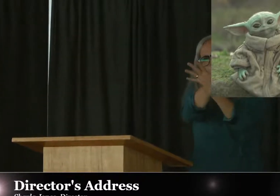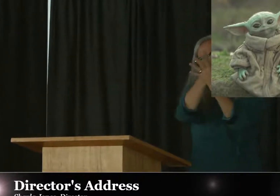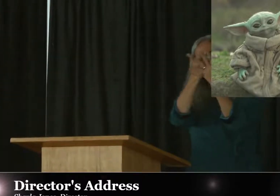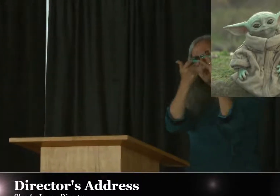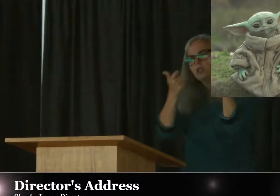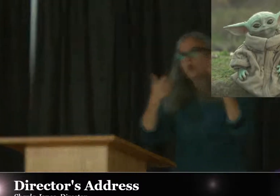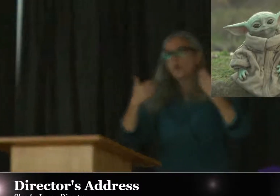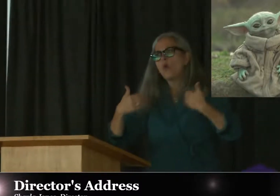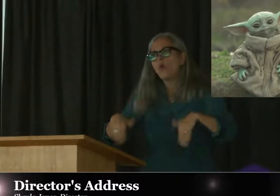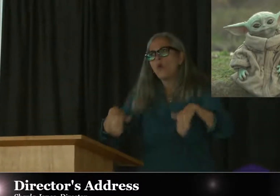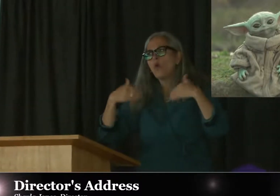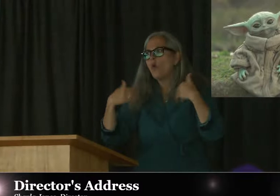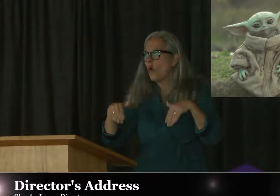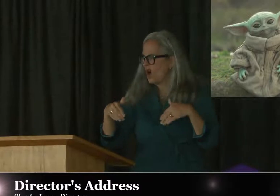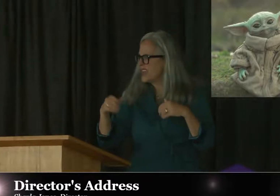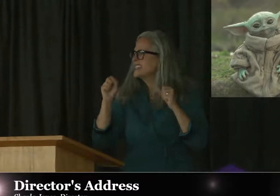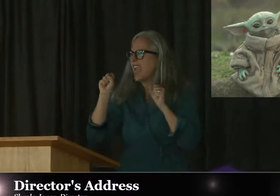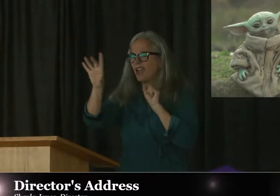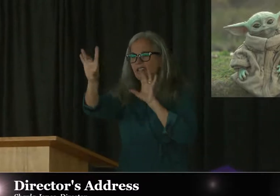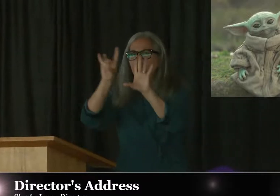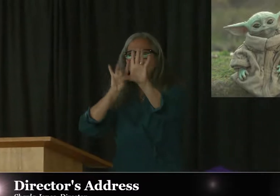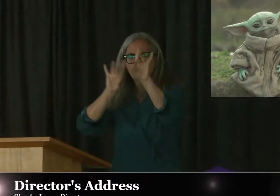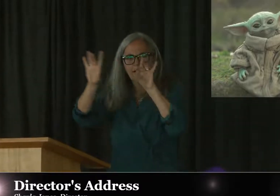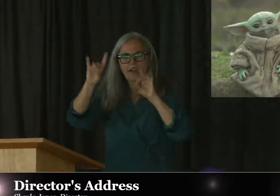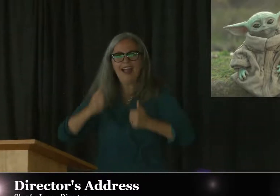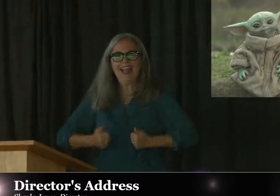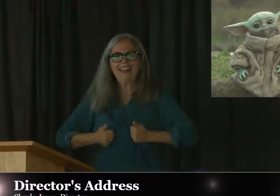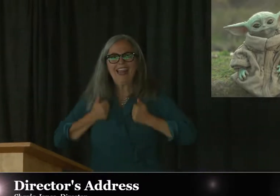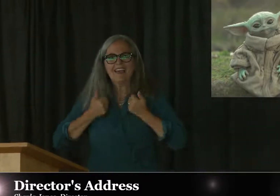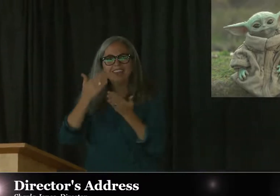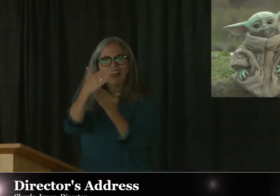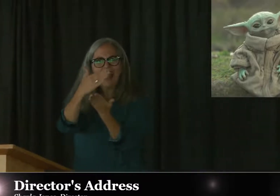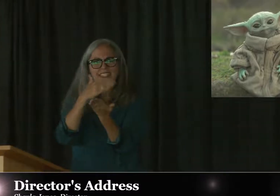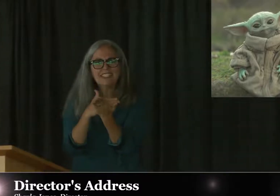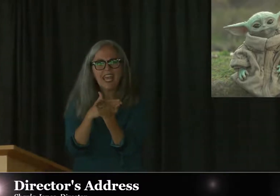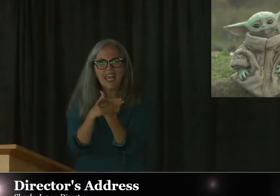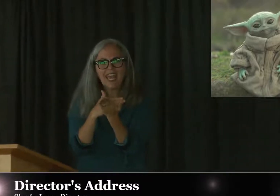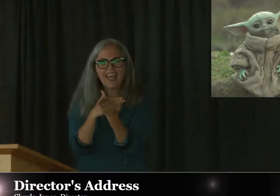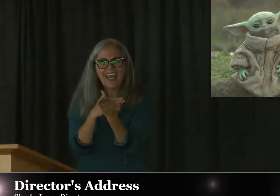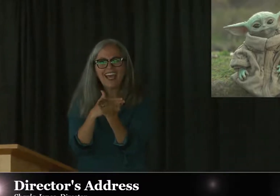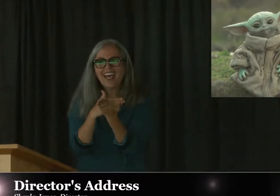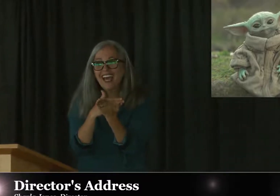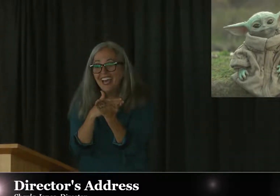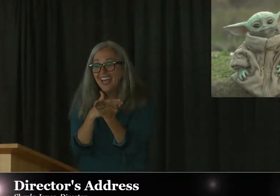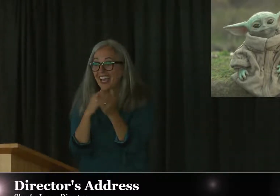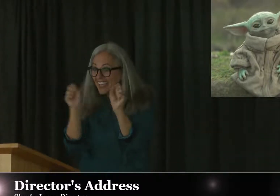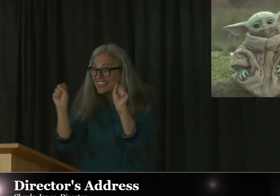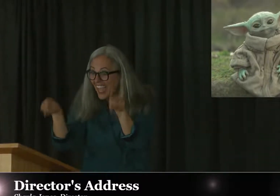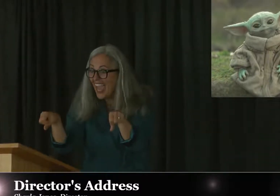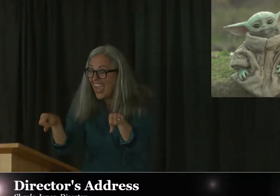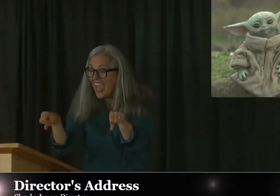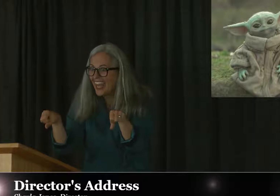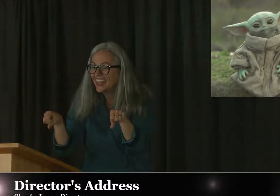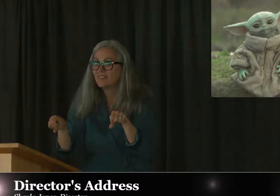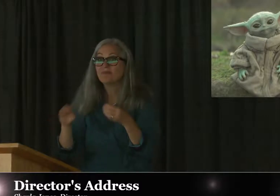So watching the whole series is pretty amazing, and you can get a lot of life lessons from watching this